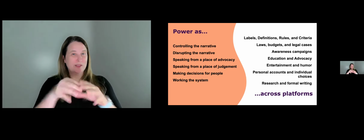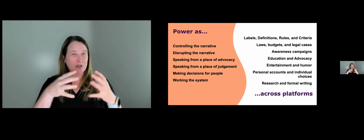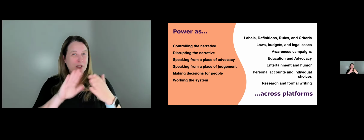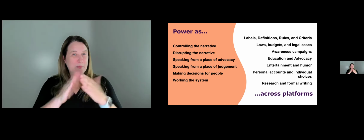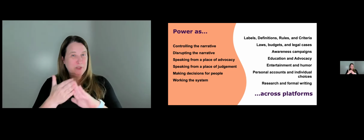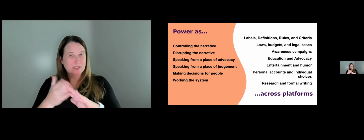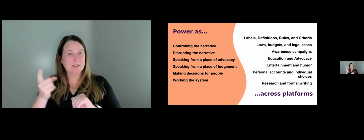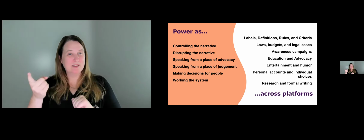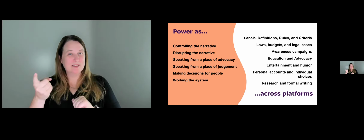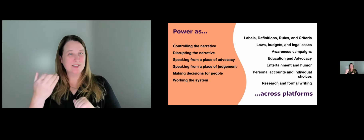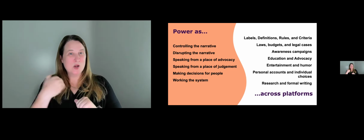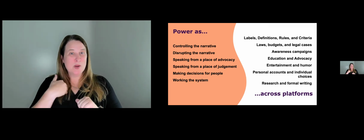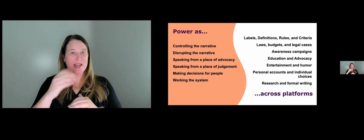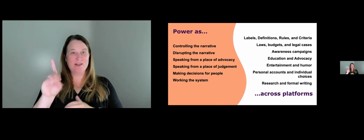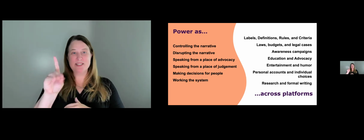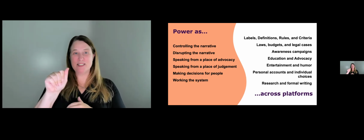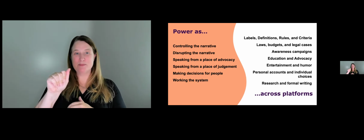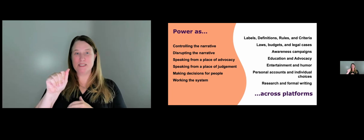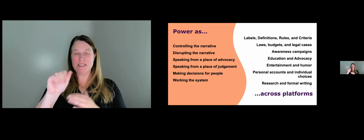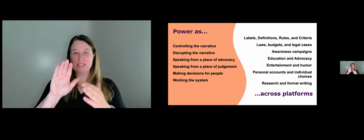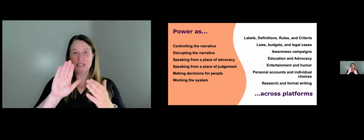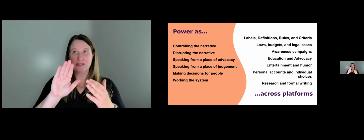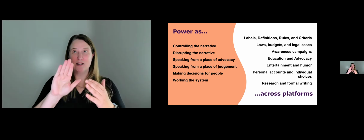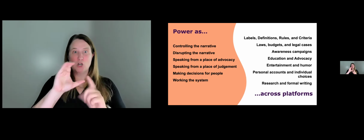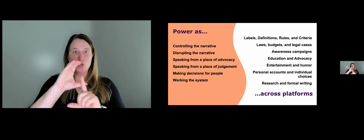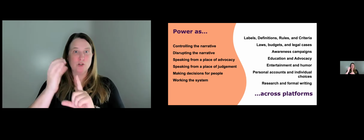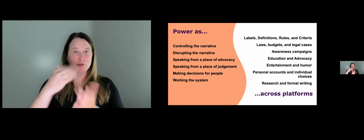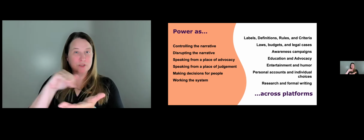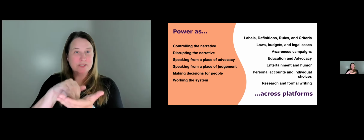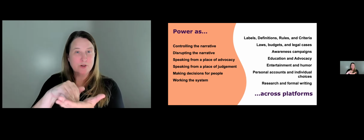how do we see disability represented in our community?